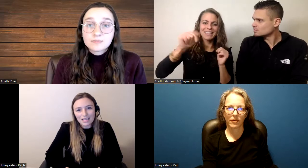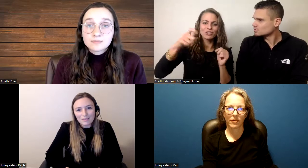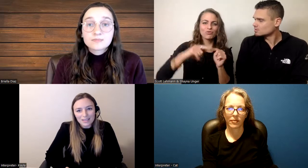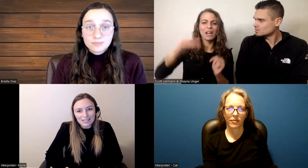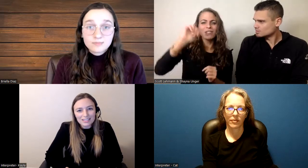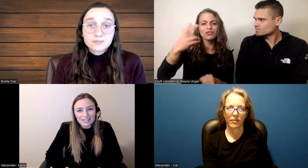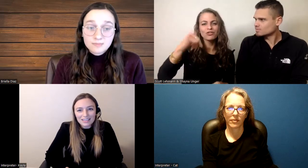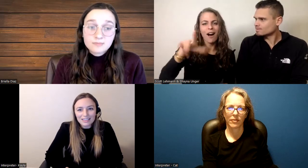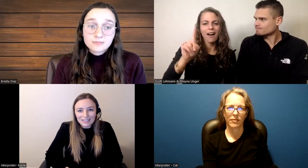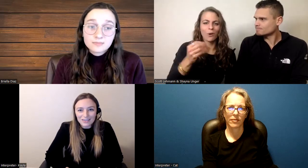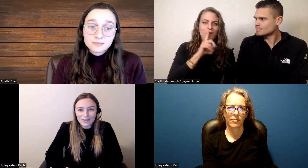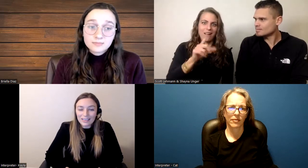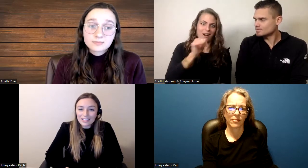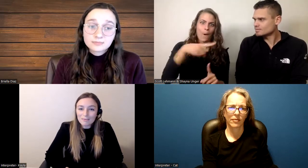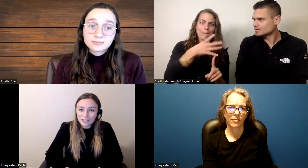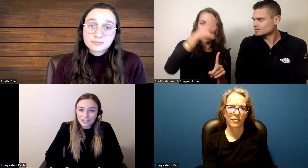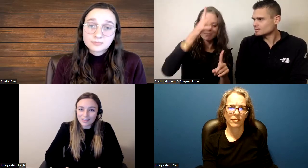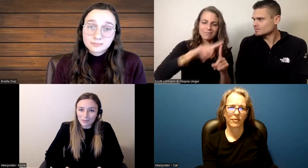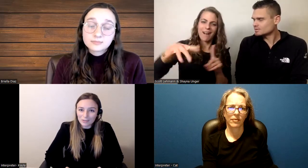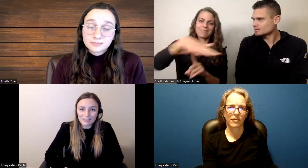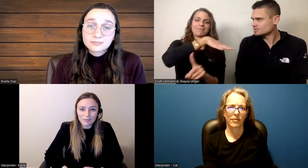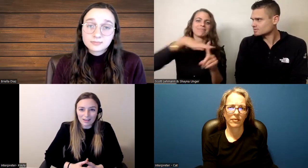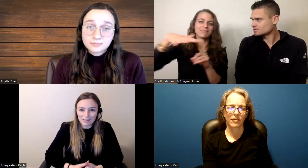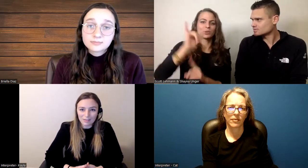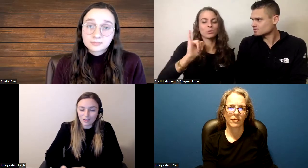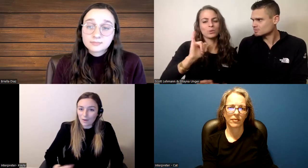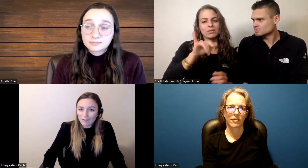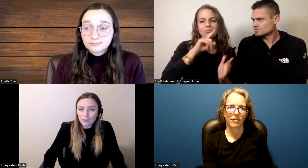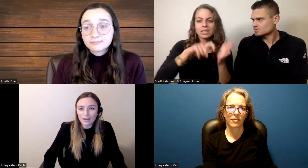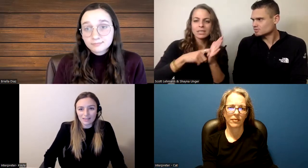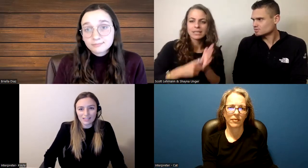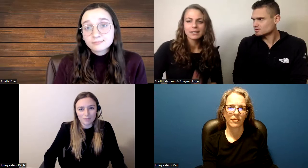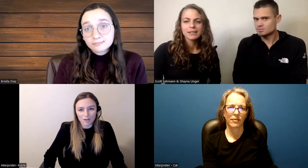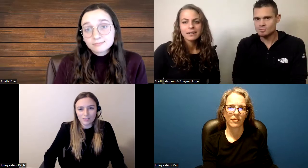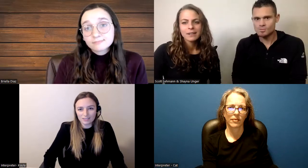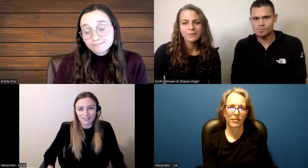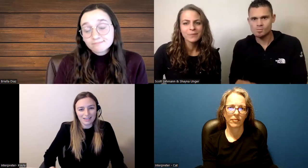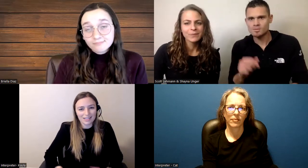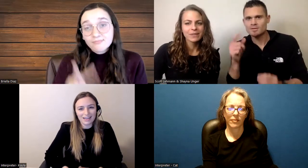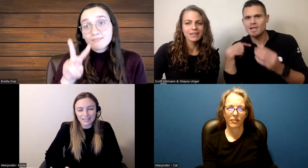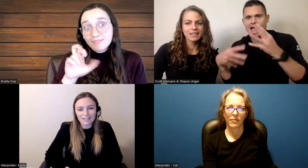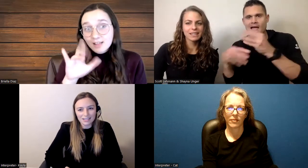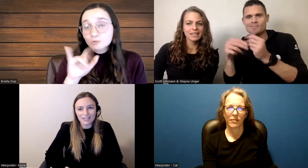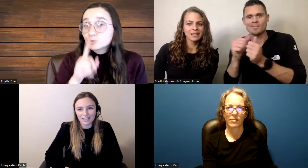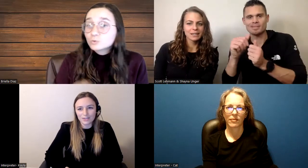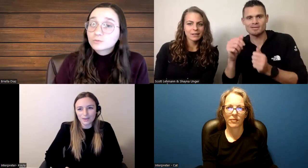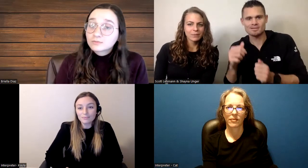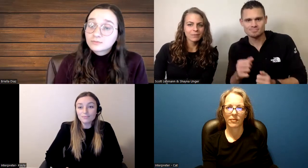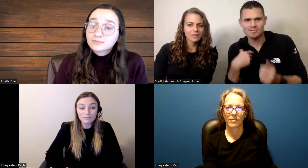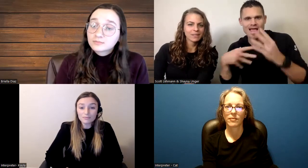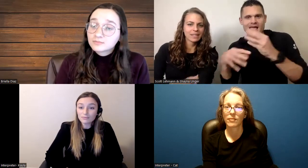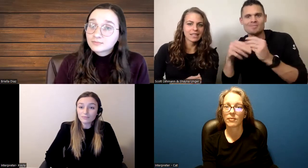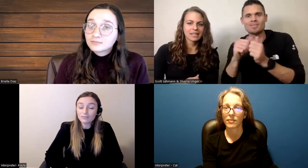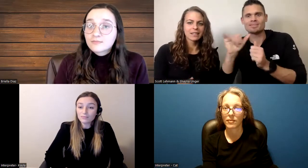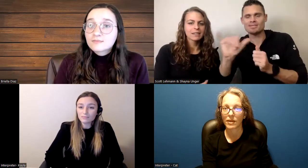them, because, you know, they need to make sure that everyone that's involved has that. And that's the key to it.